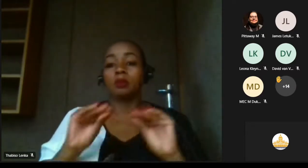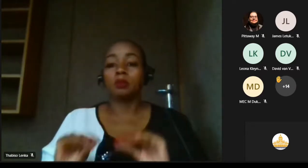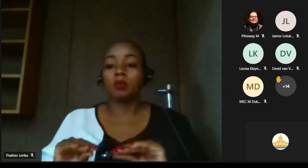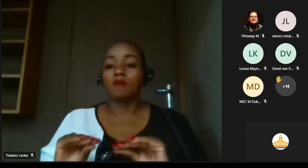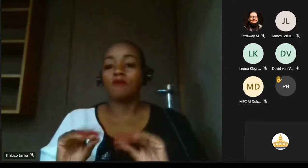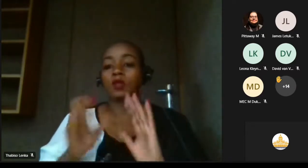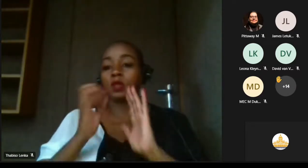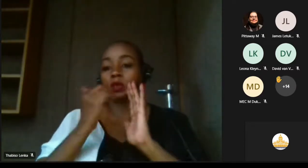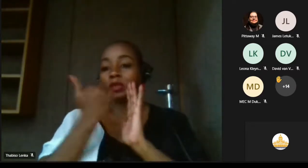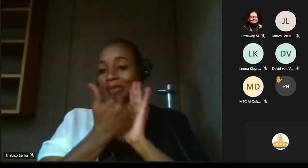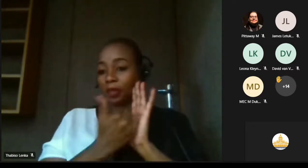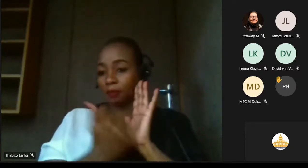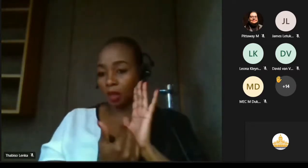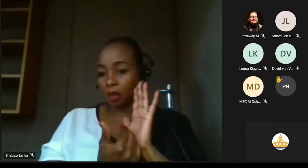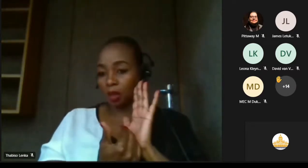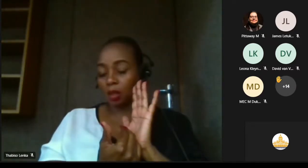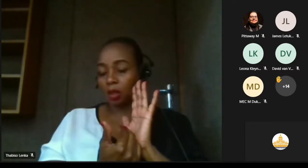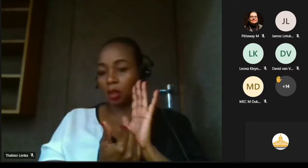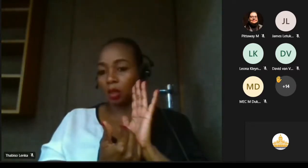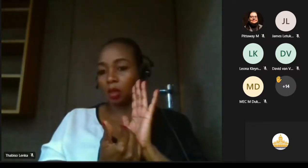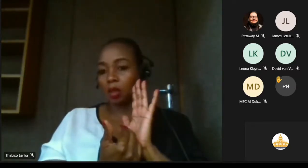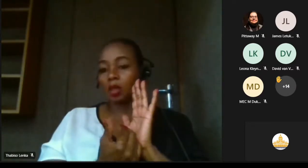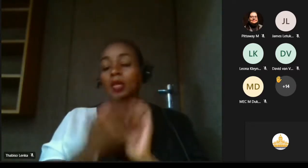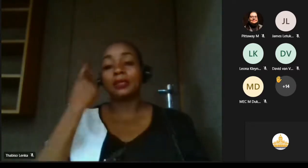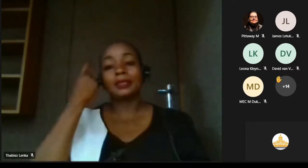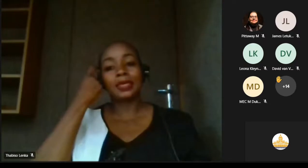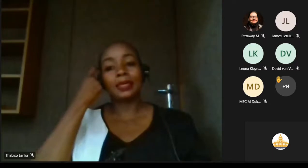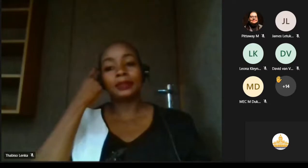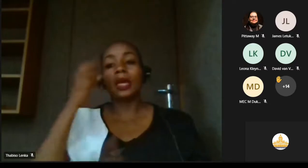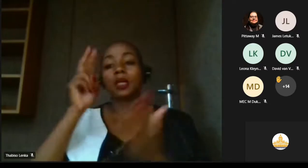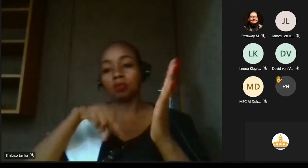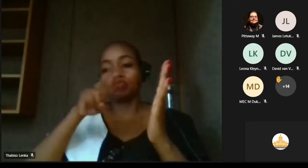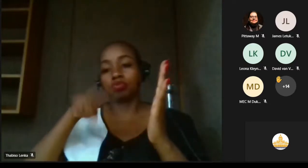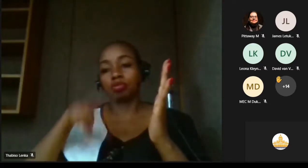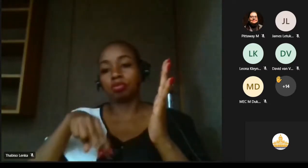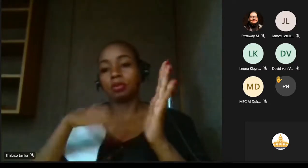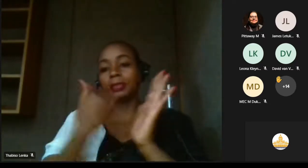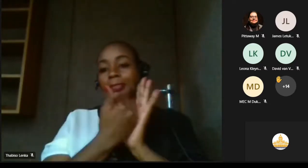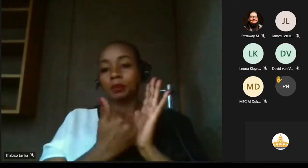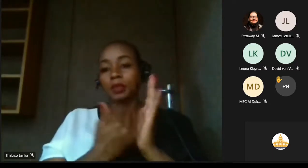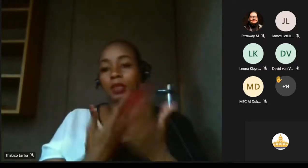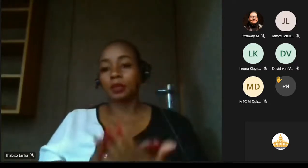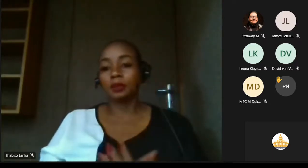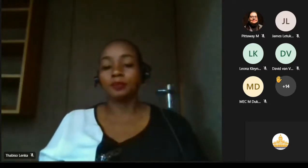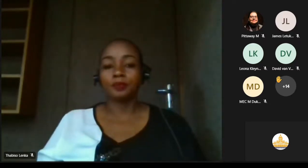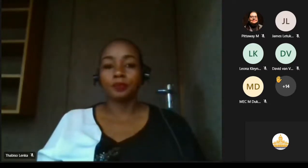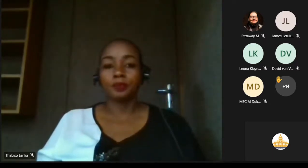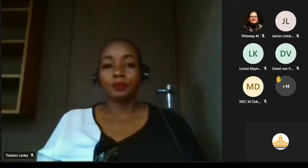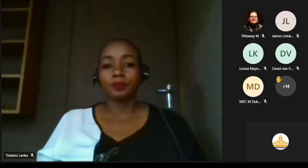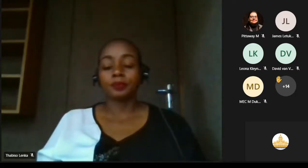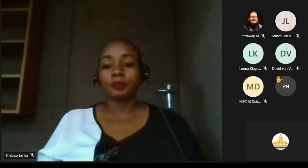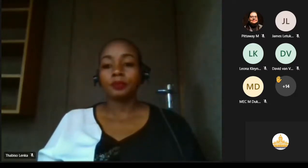next motion, and the secretary shall read the motion.